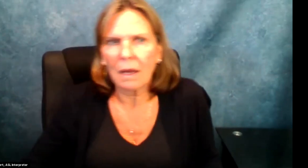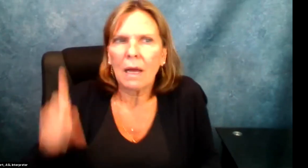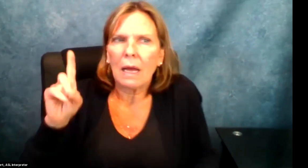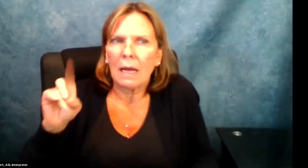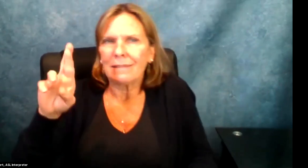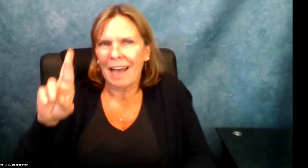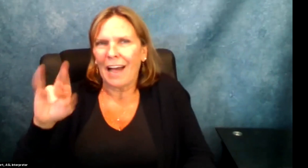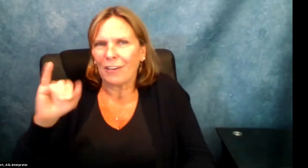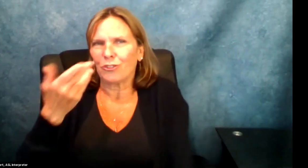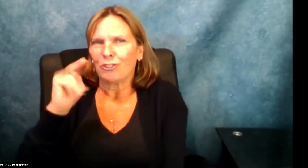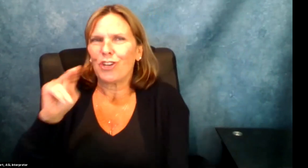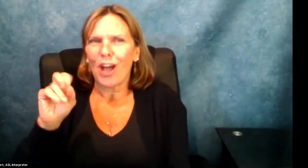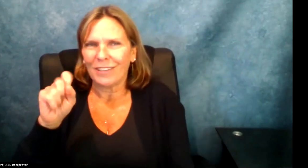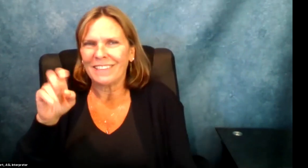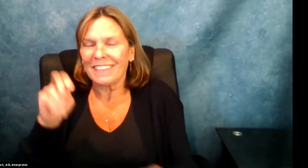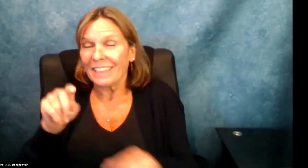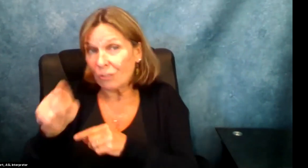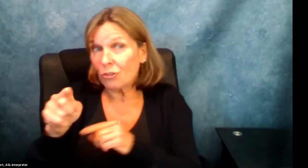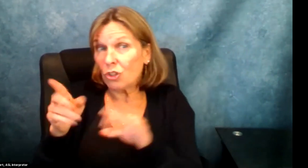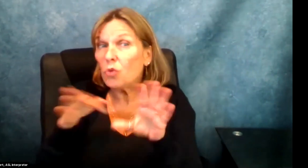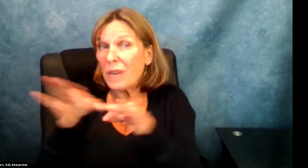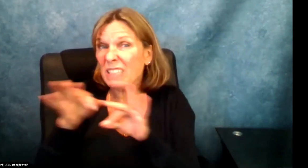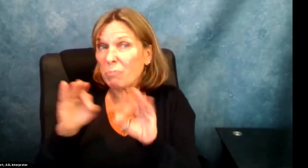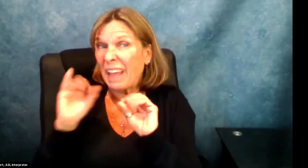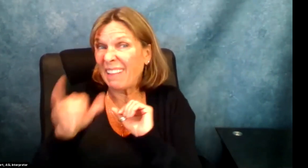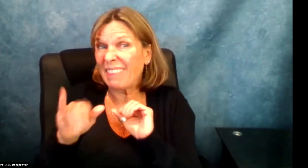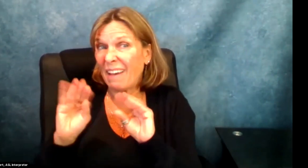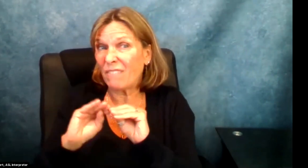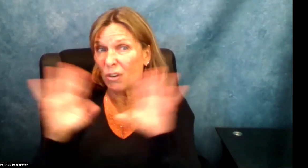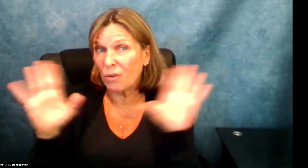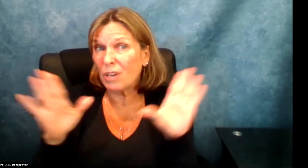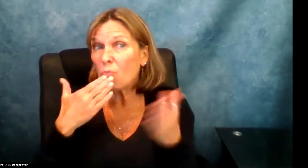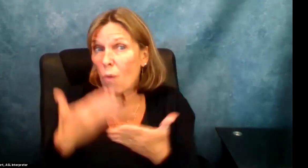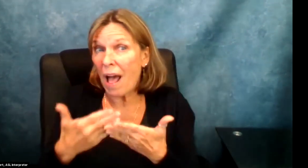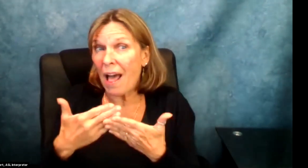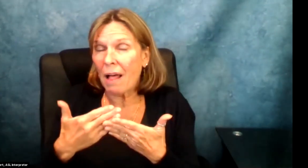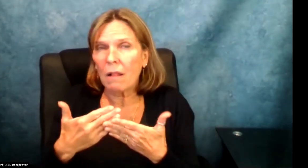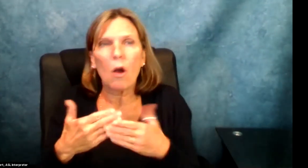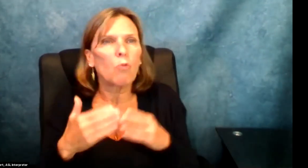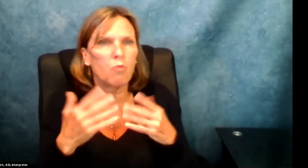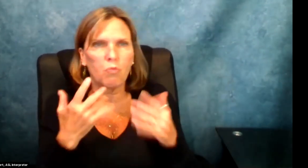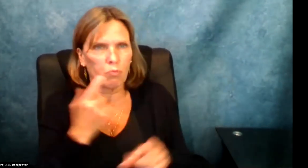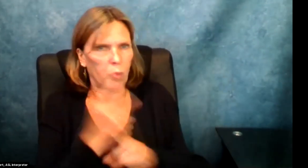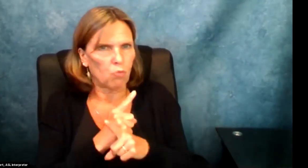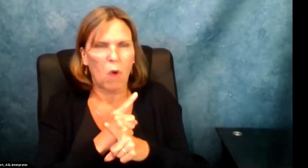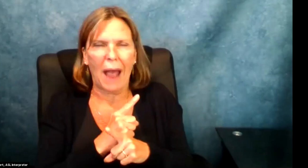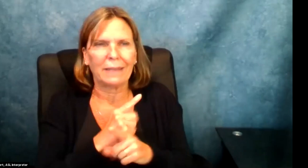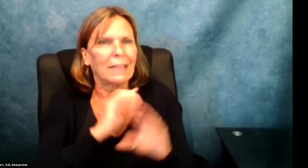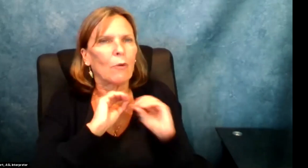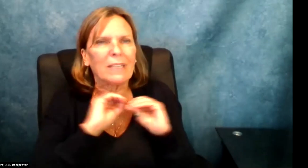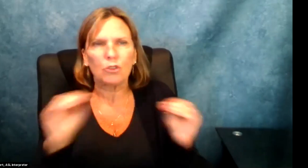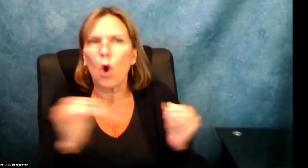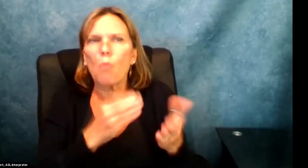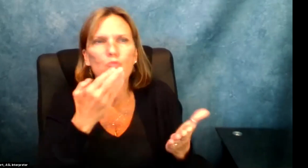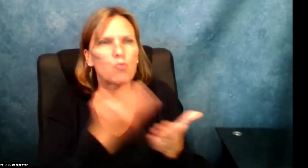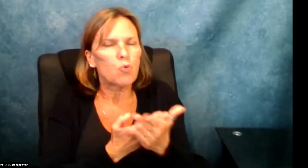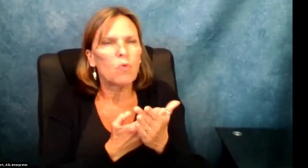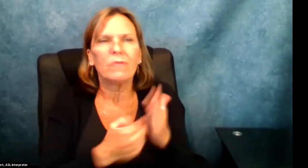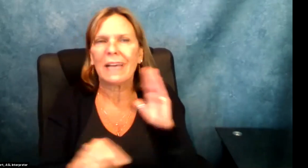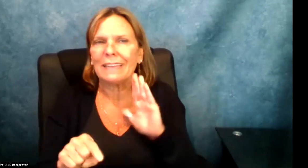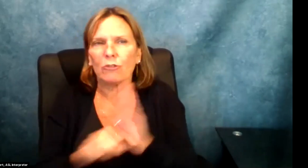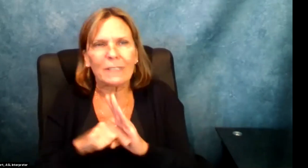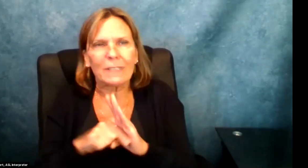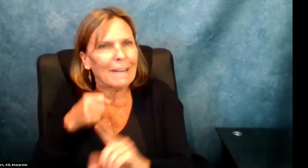very well spoken and said. So we don't have any data to suggest that there's an impact negatively on